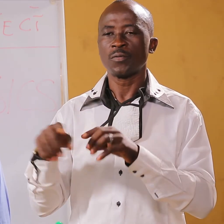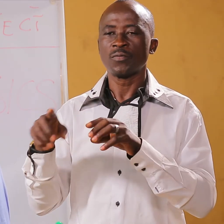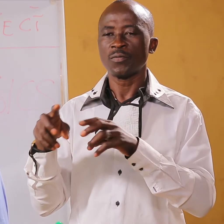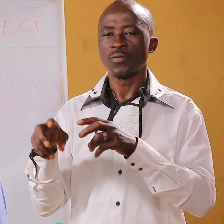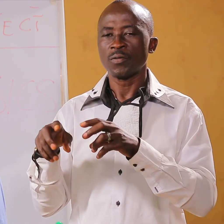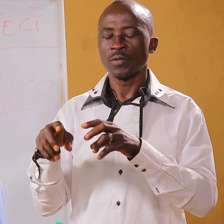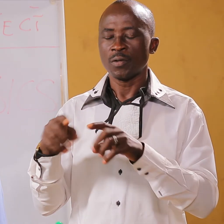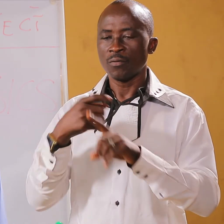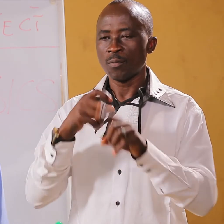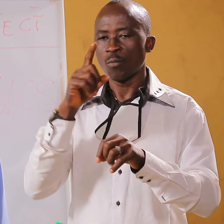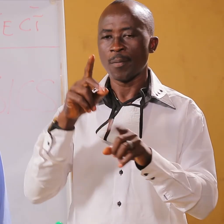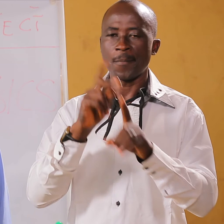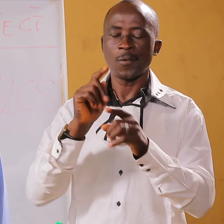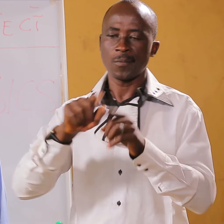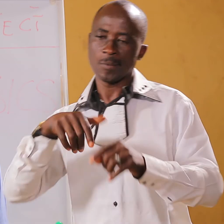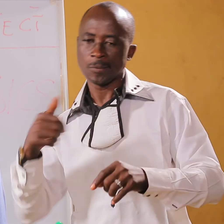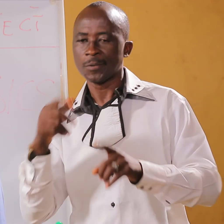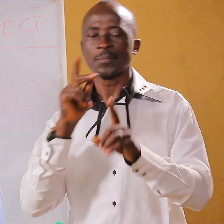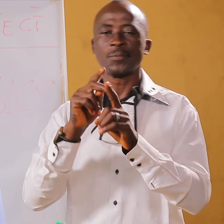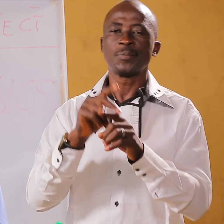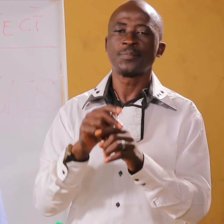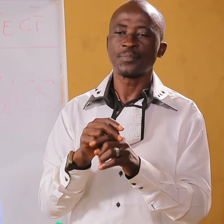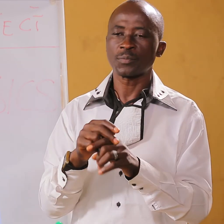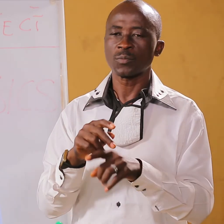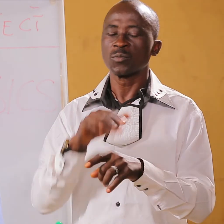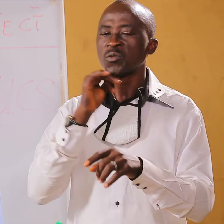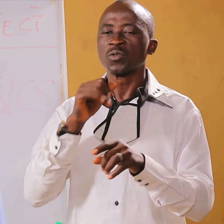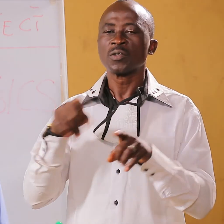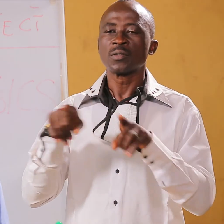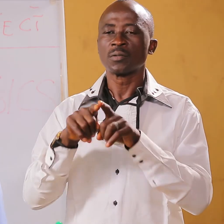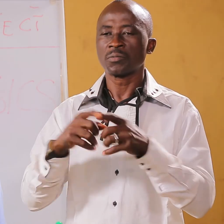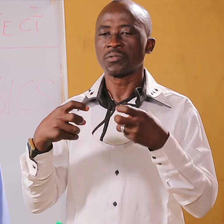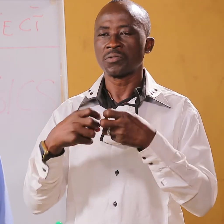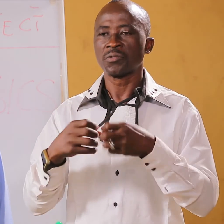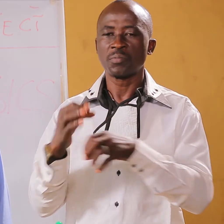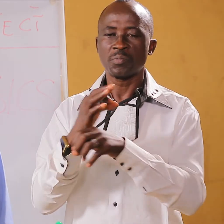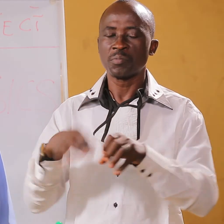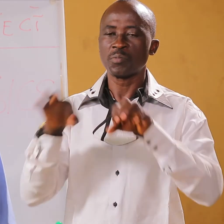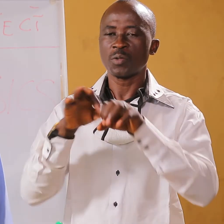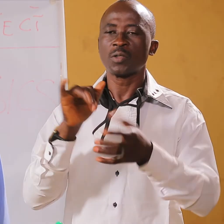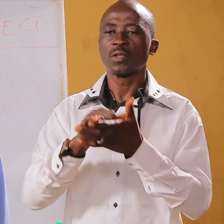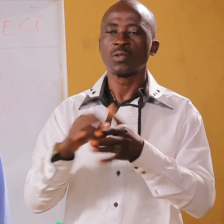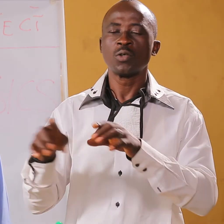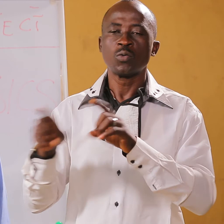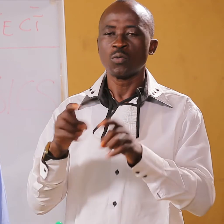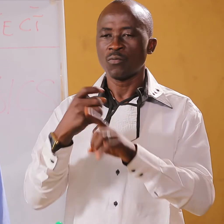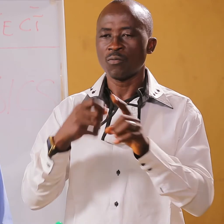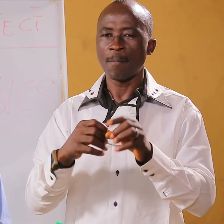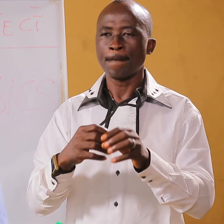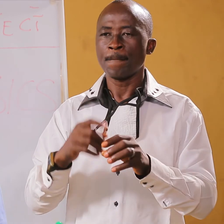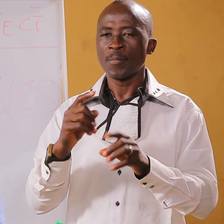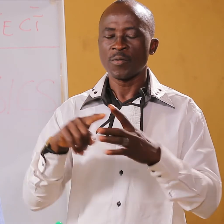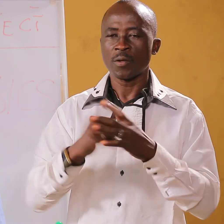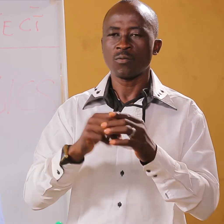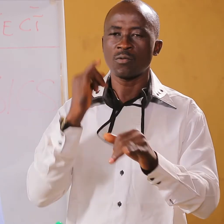one point to another point this time around. Not like electric potential that does with from infinity to a given point. This one from a